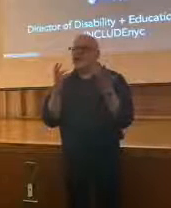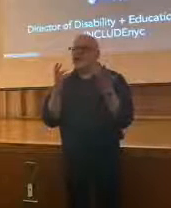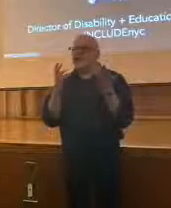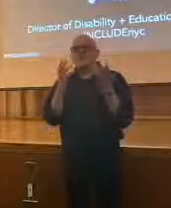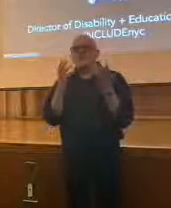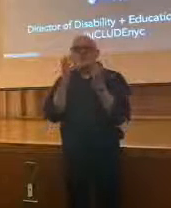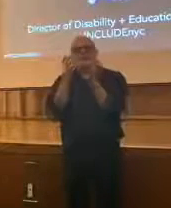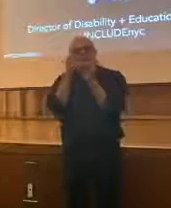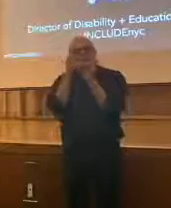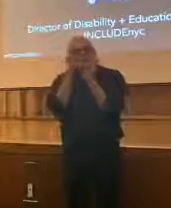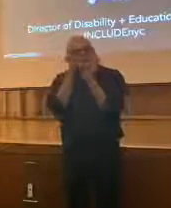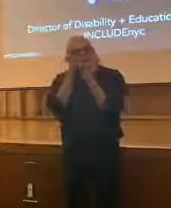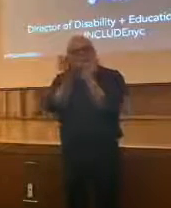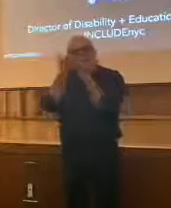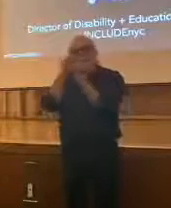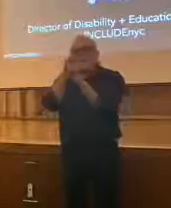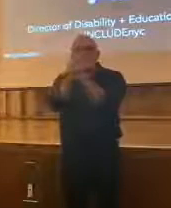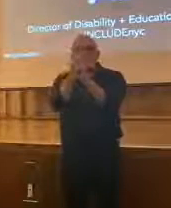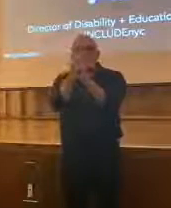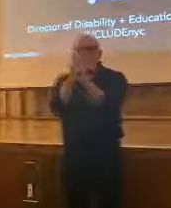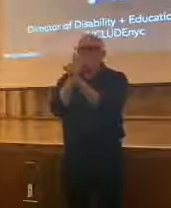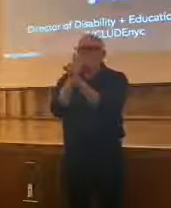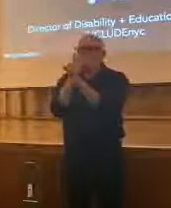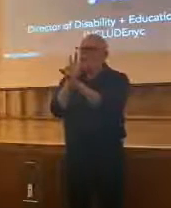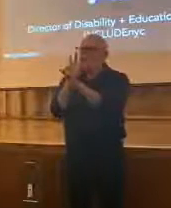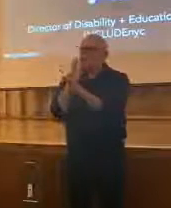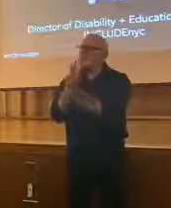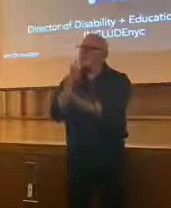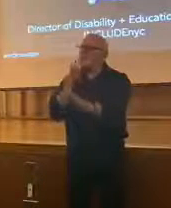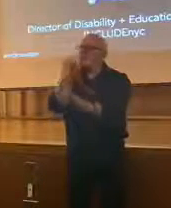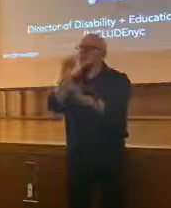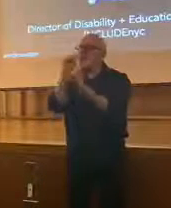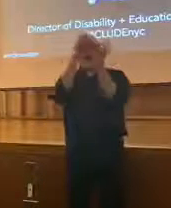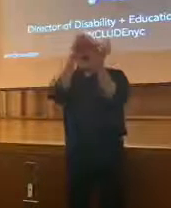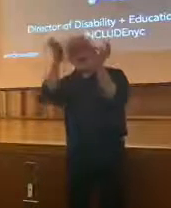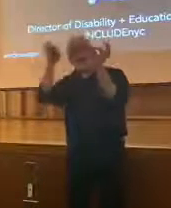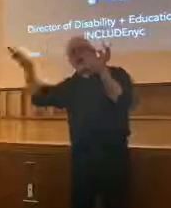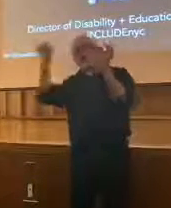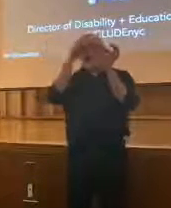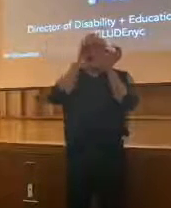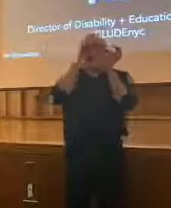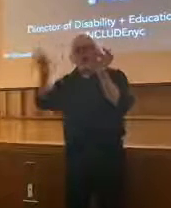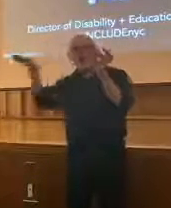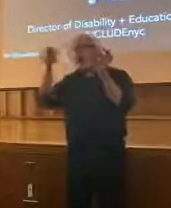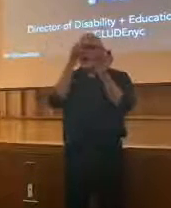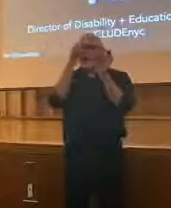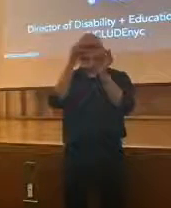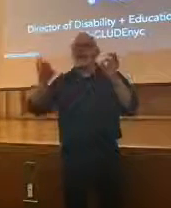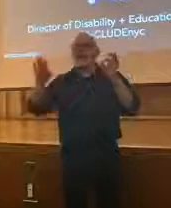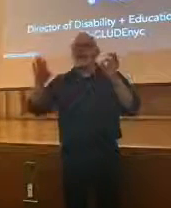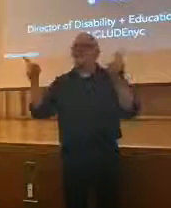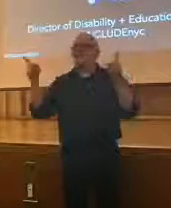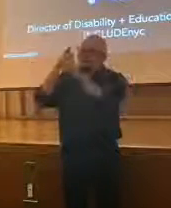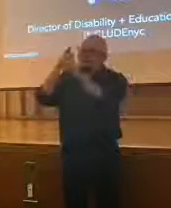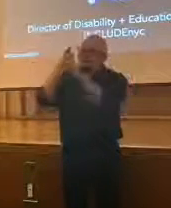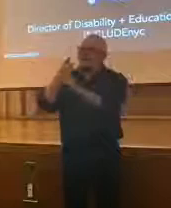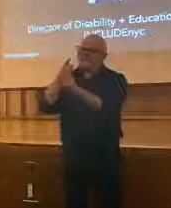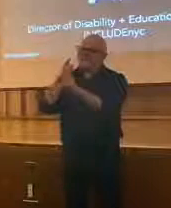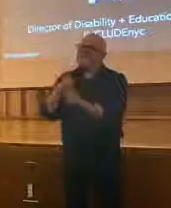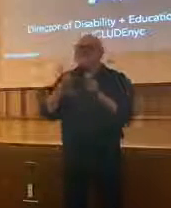The wild thing about all this is that it applies to everyone, not just people with disabilities. Inclusion is about all of